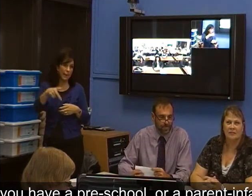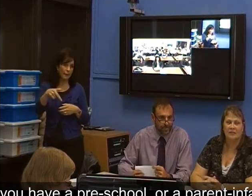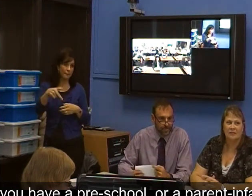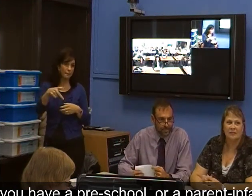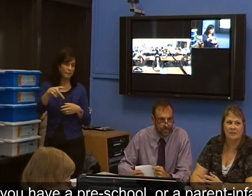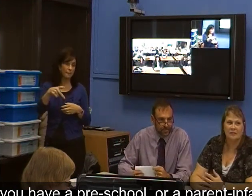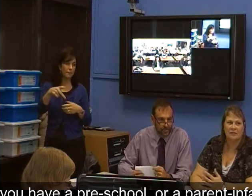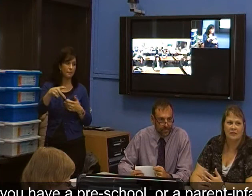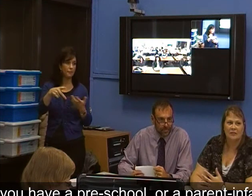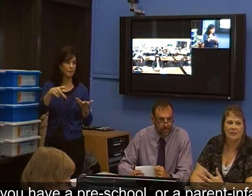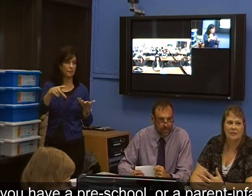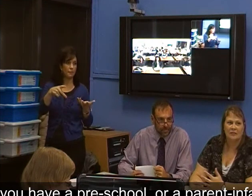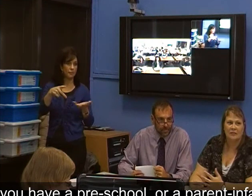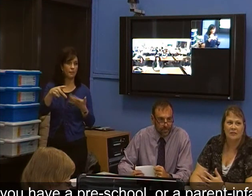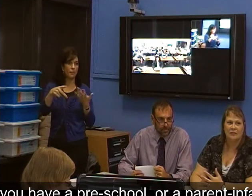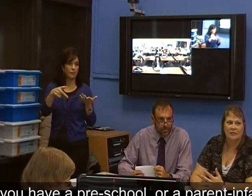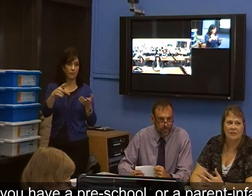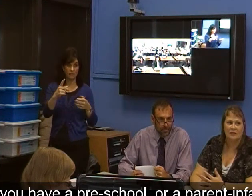program,